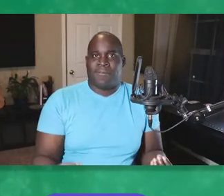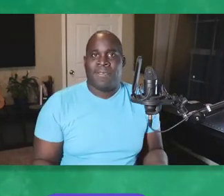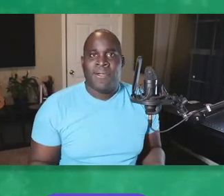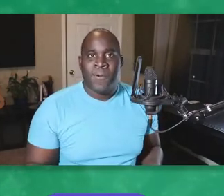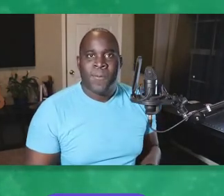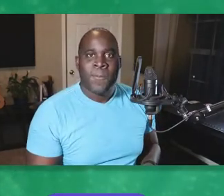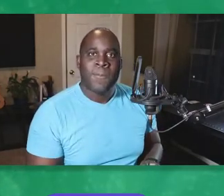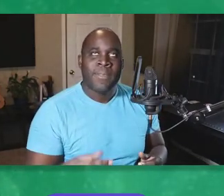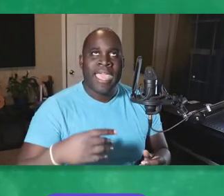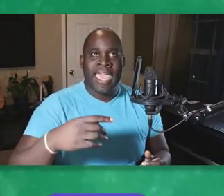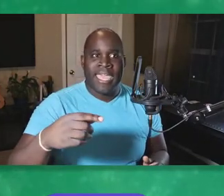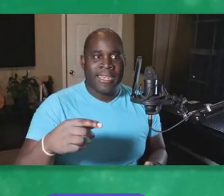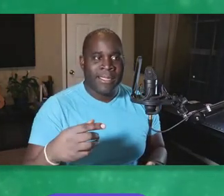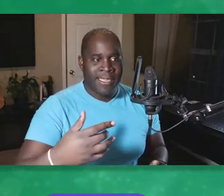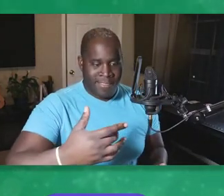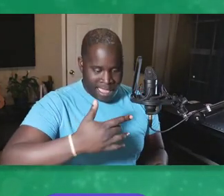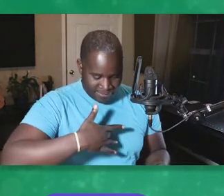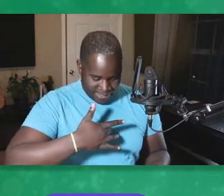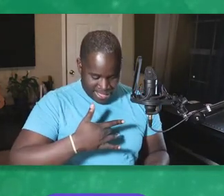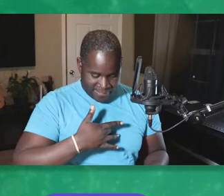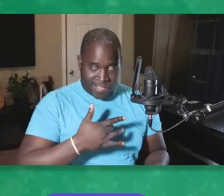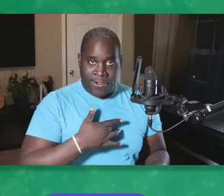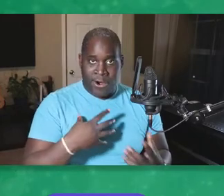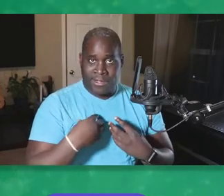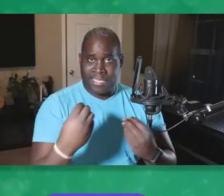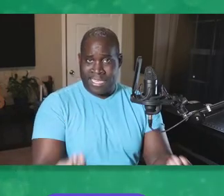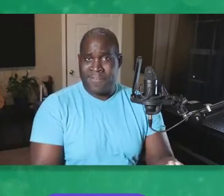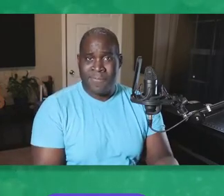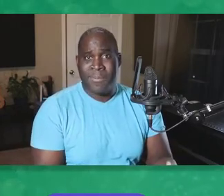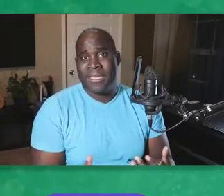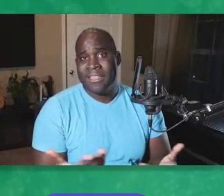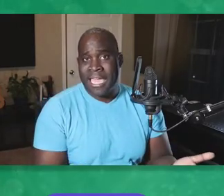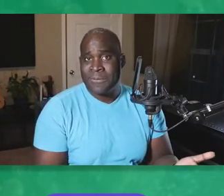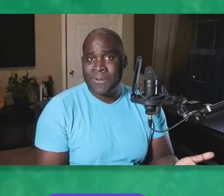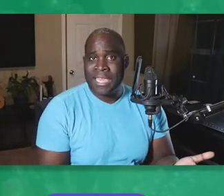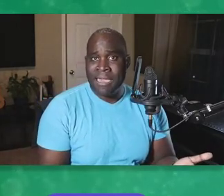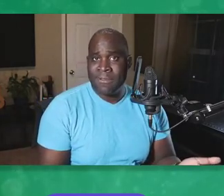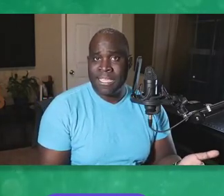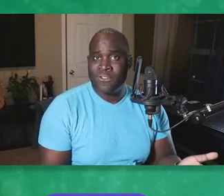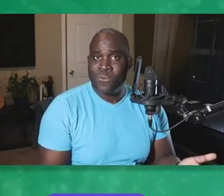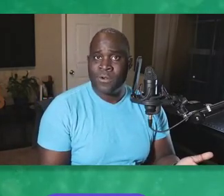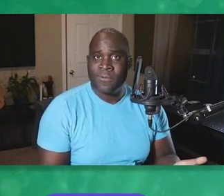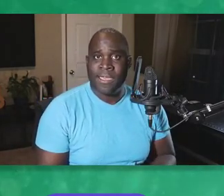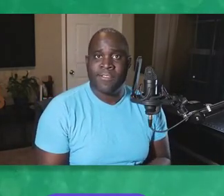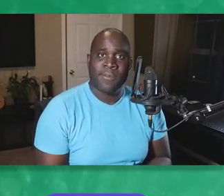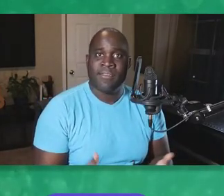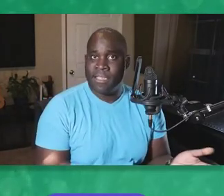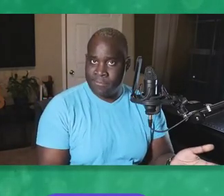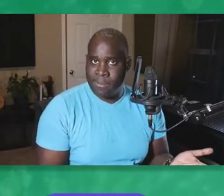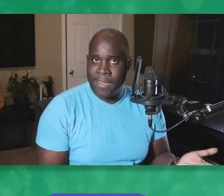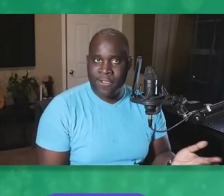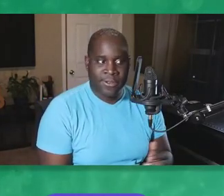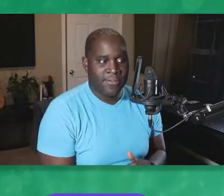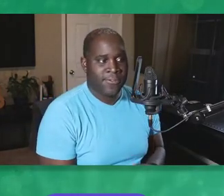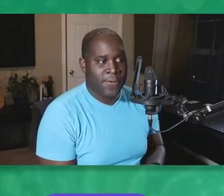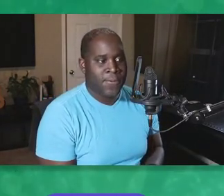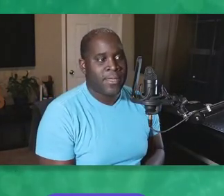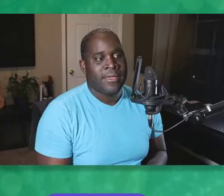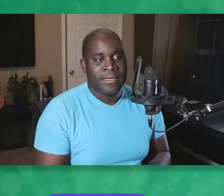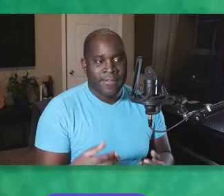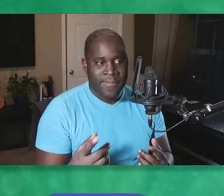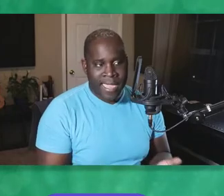this. And I'm saying that's heart give, but I don't really have an English word for that aside from compassionate.